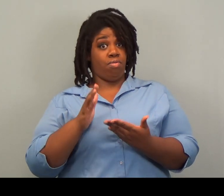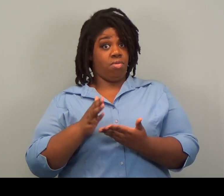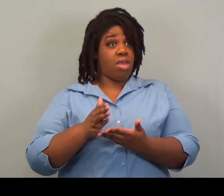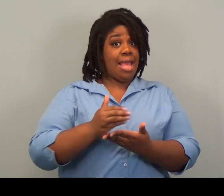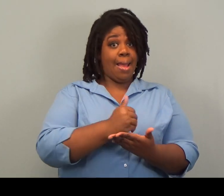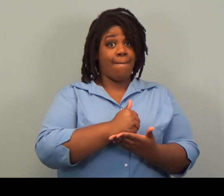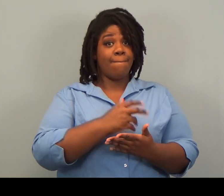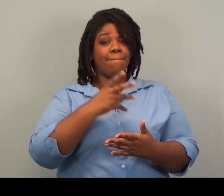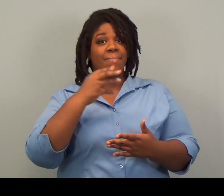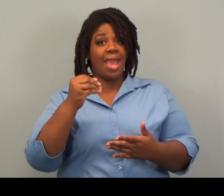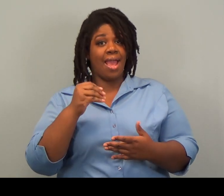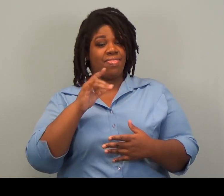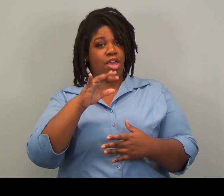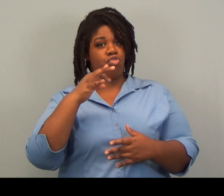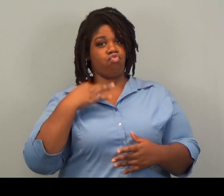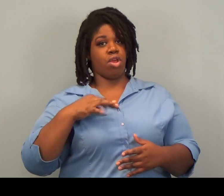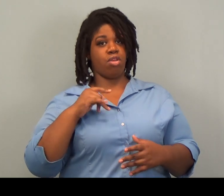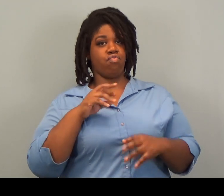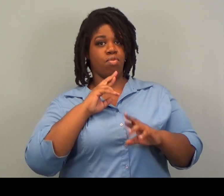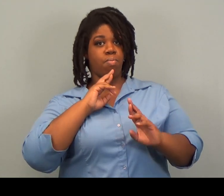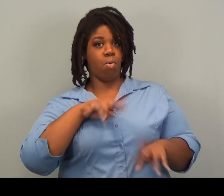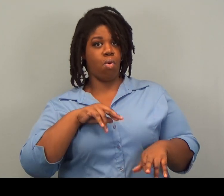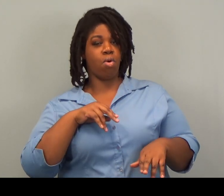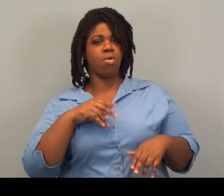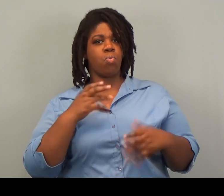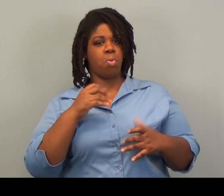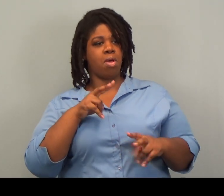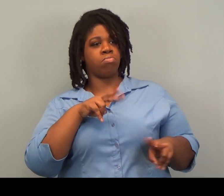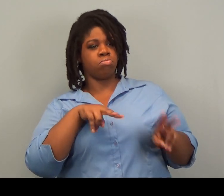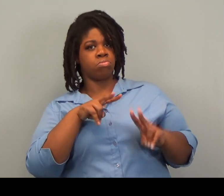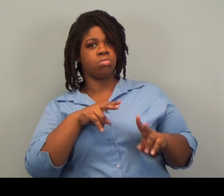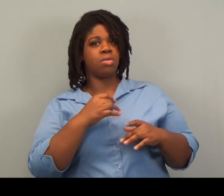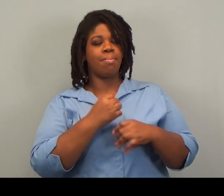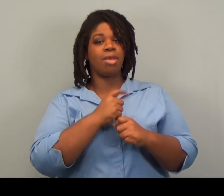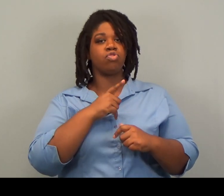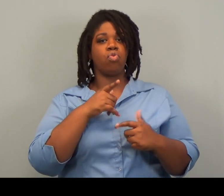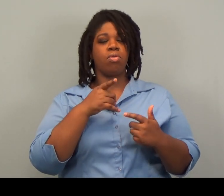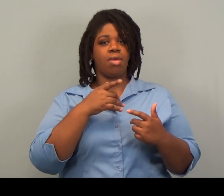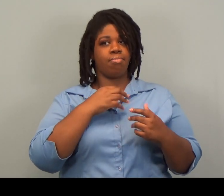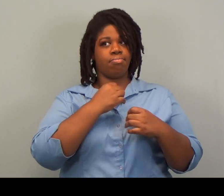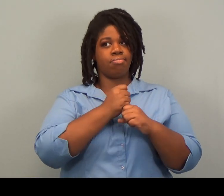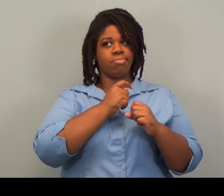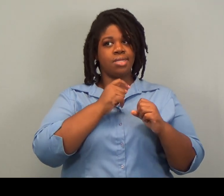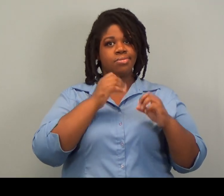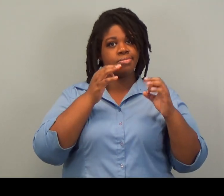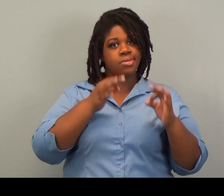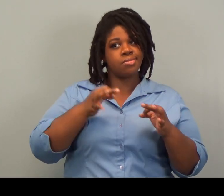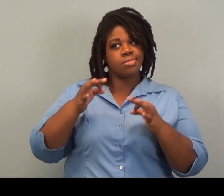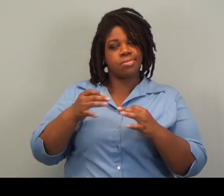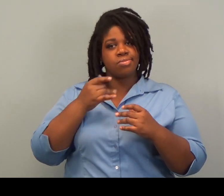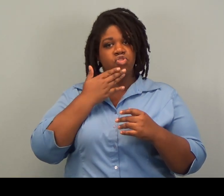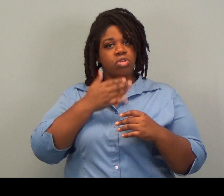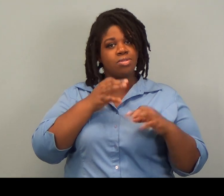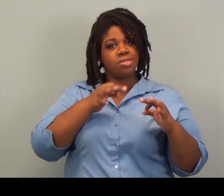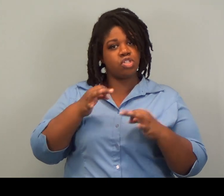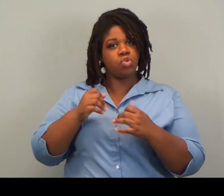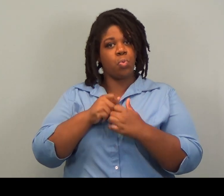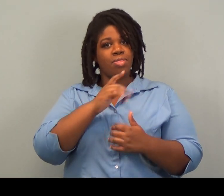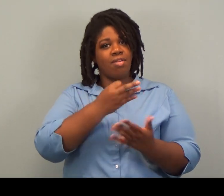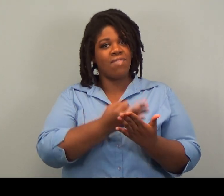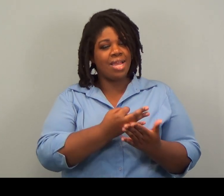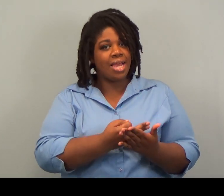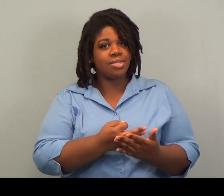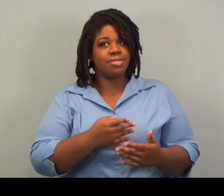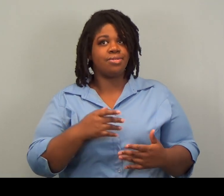that we're being ethical with their own finances, right? We don't want to put people in a position where